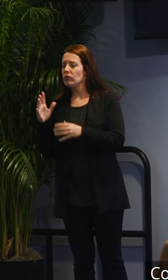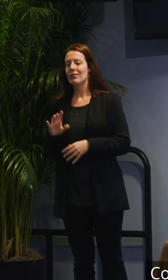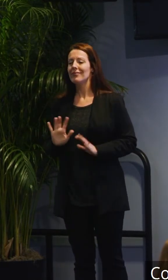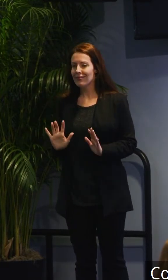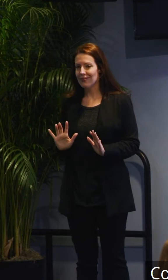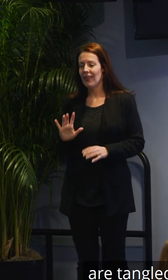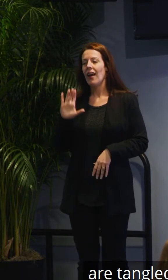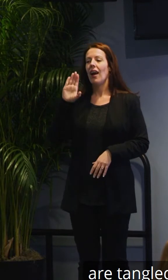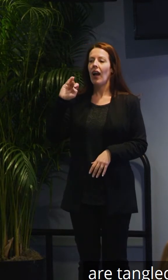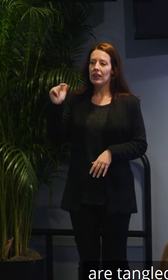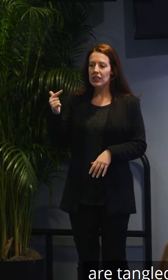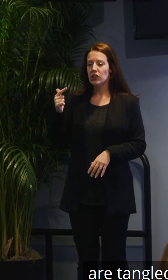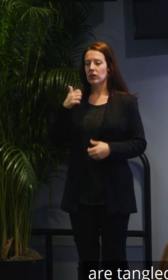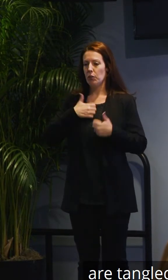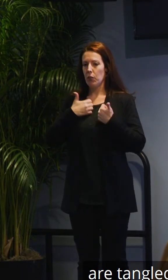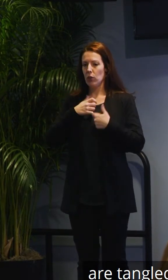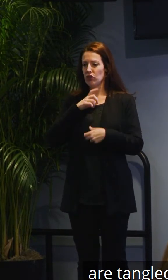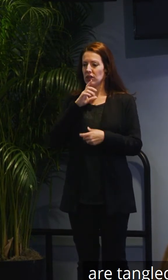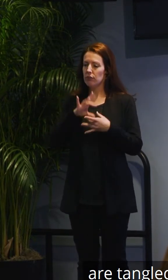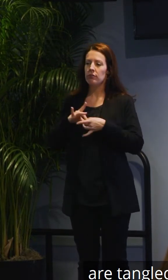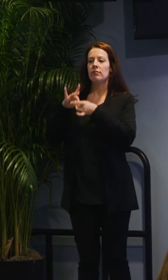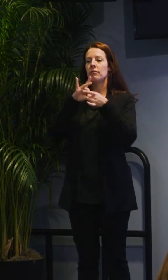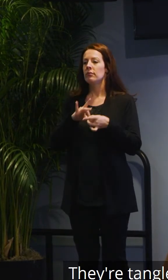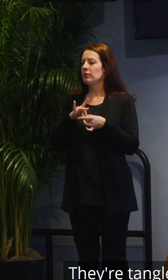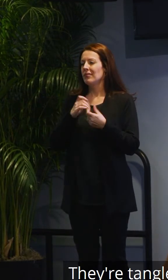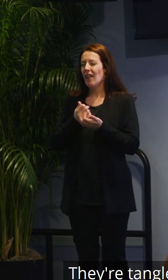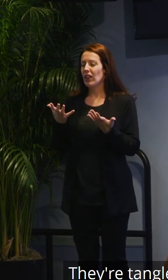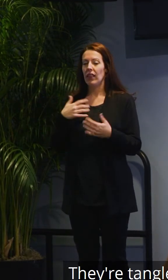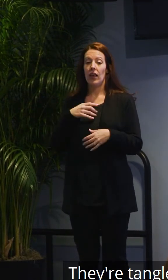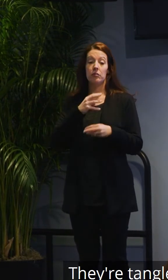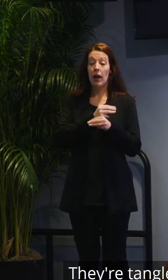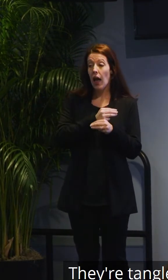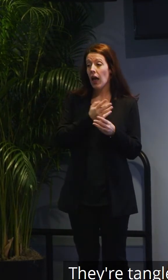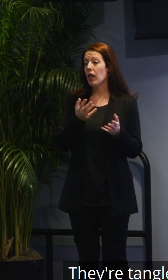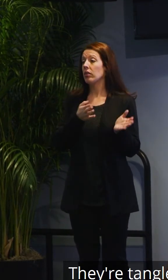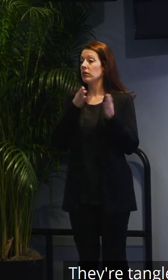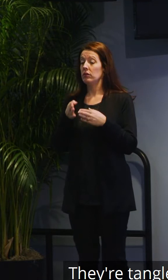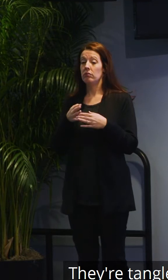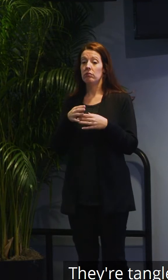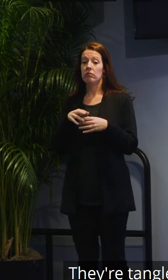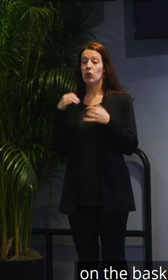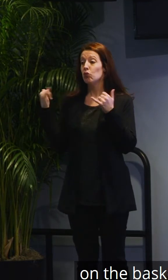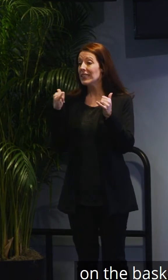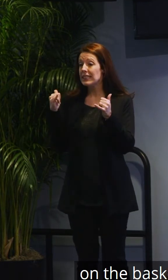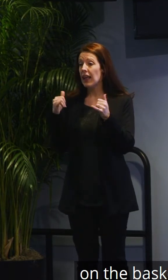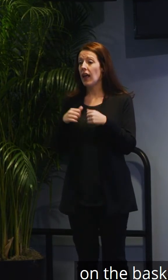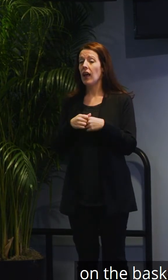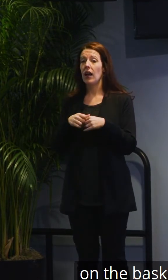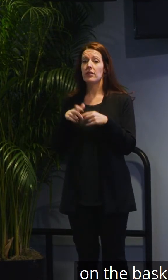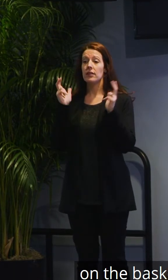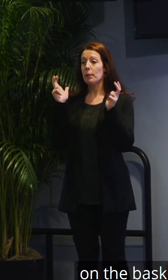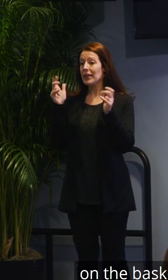Cognition and emotion are tangled up with each other in math. They're tangled up with each other at recess, on the